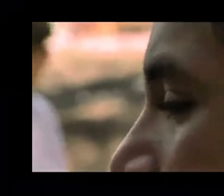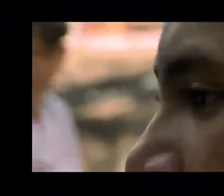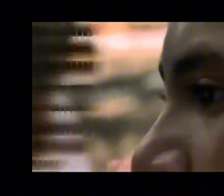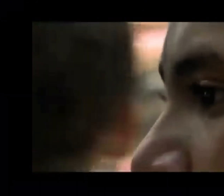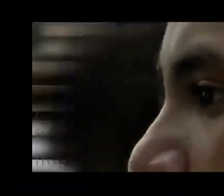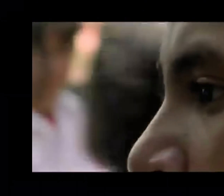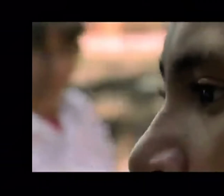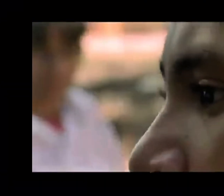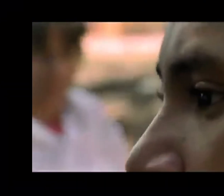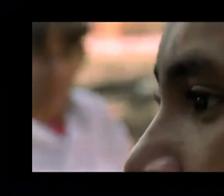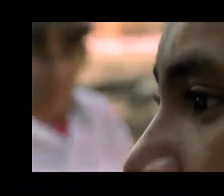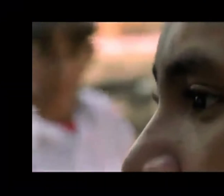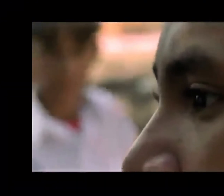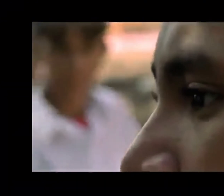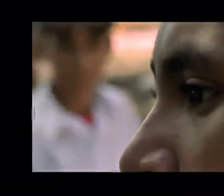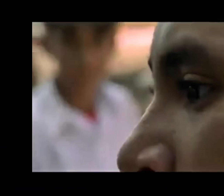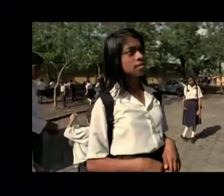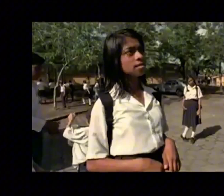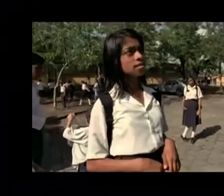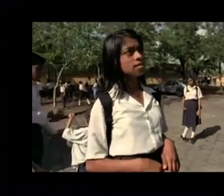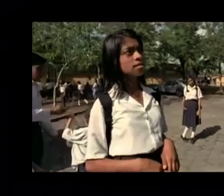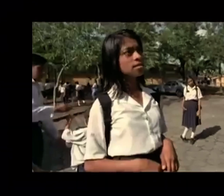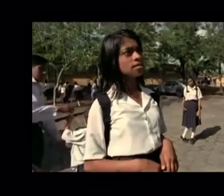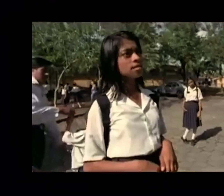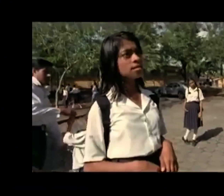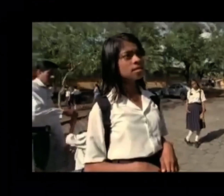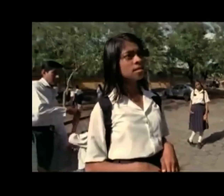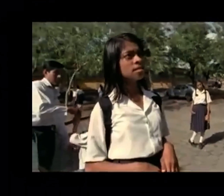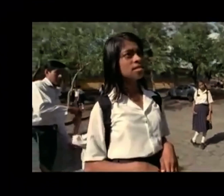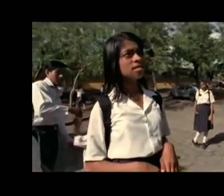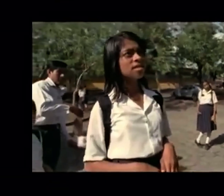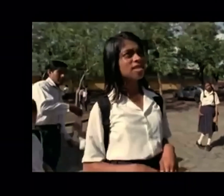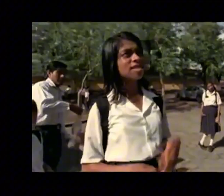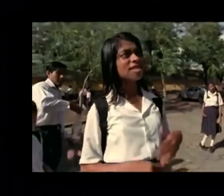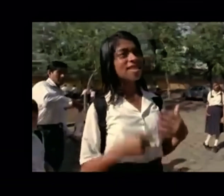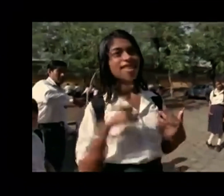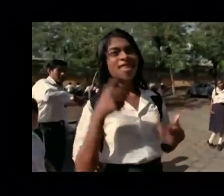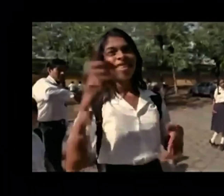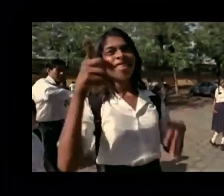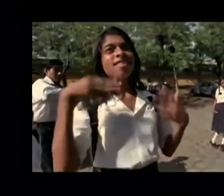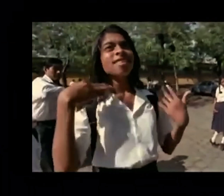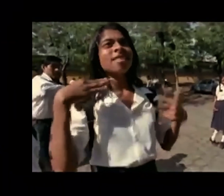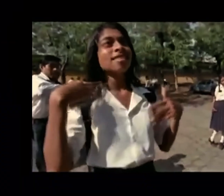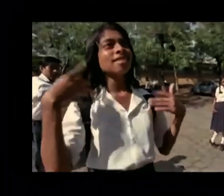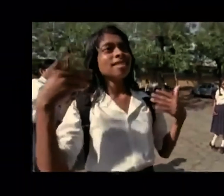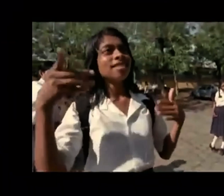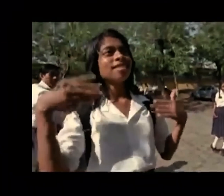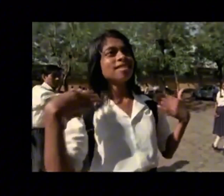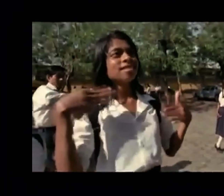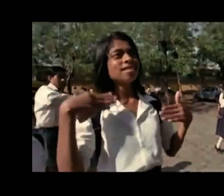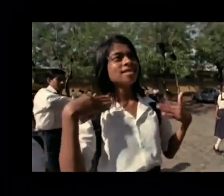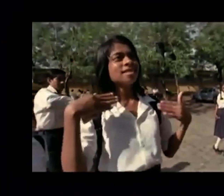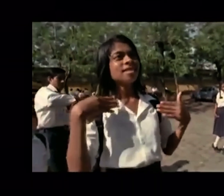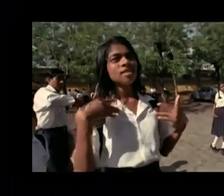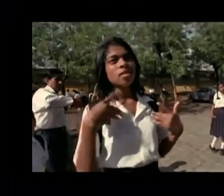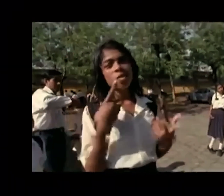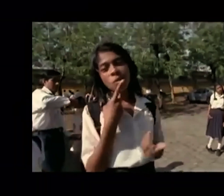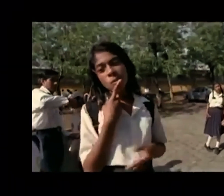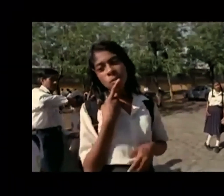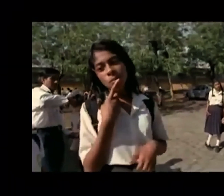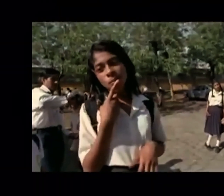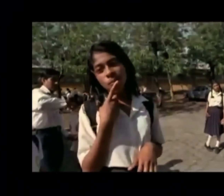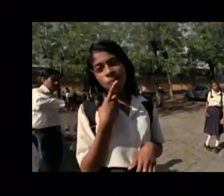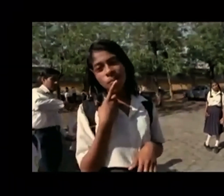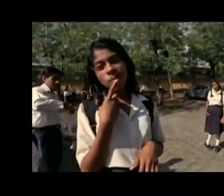with anyone. Due to their deafness, they lived in complete linguistic isolation. After the Nicaraguan